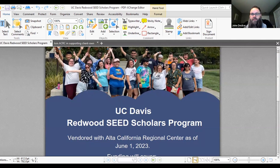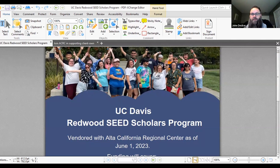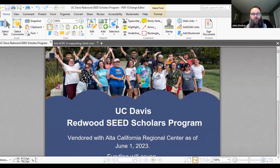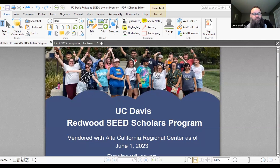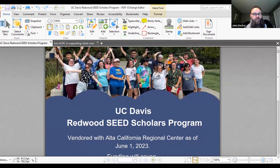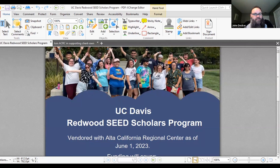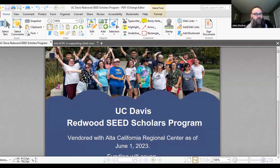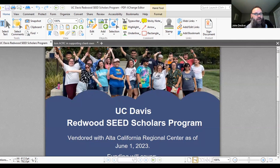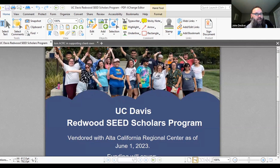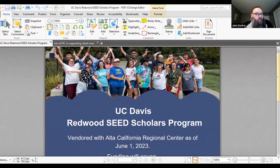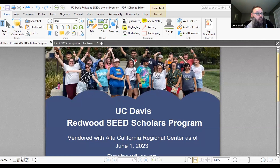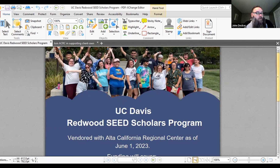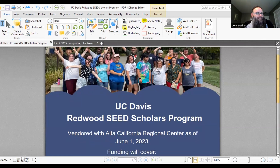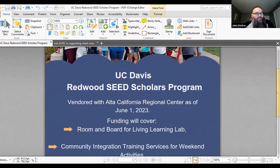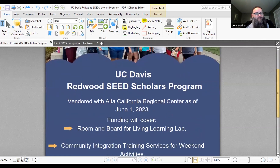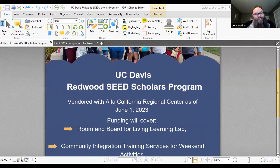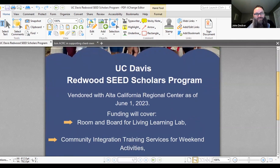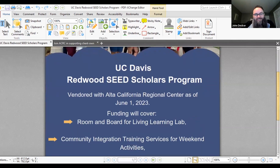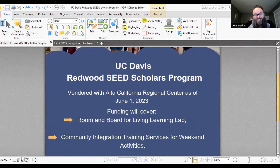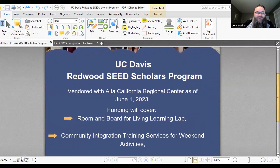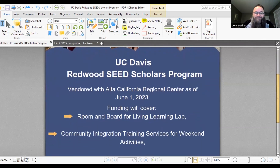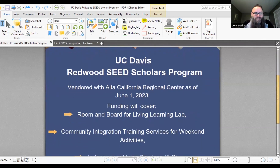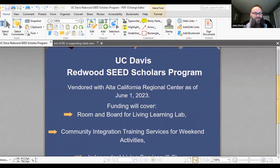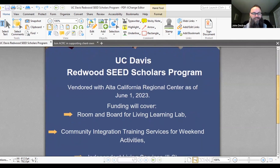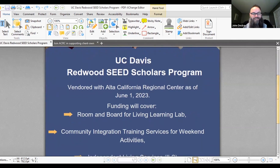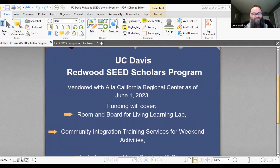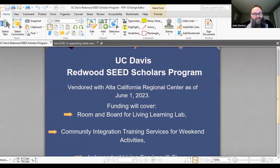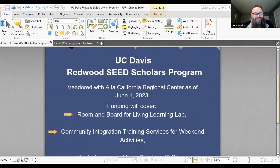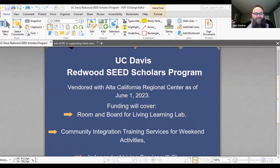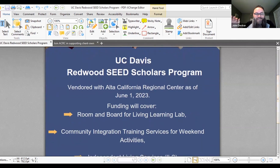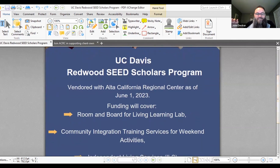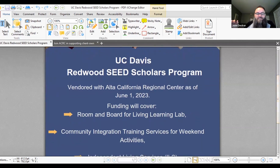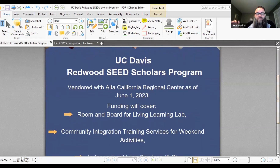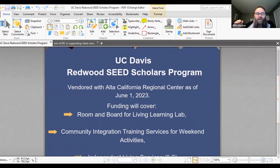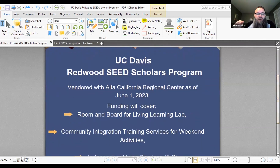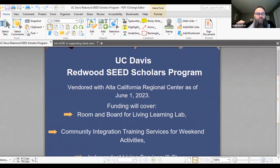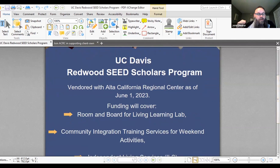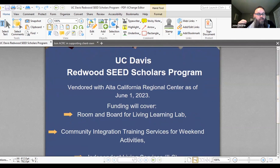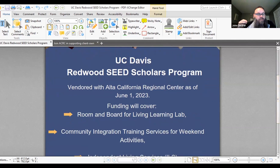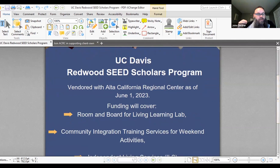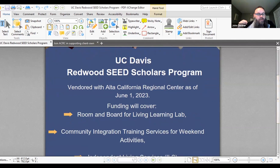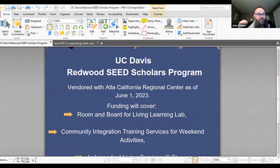And I think hopefully Lindsay already got that that request for the agenda from Lisa West. So